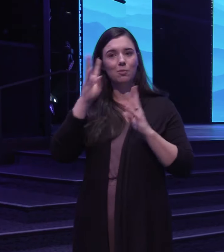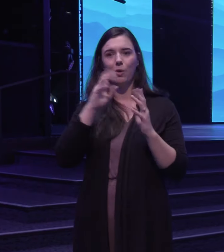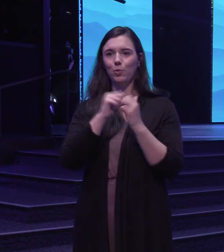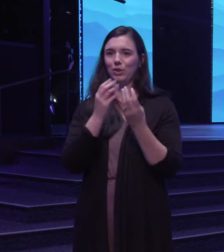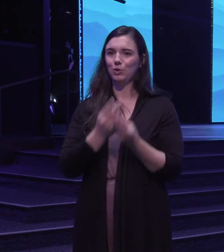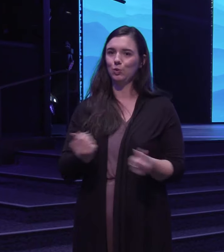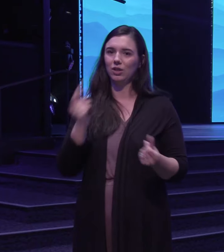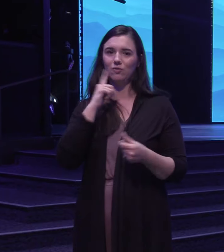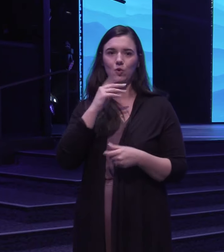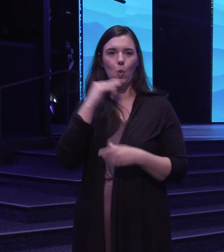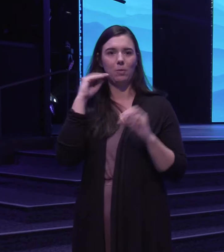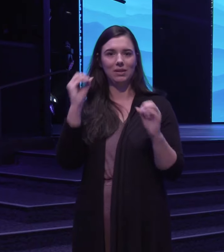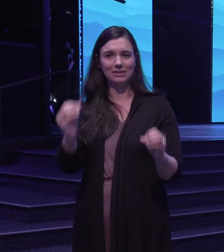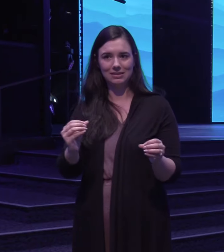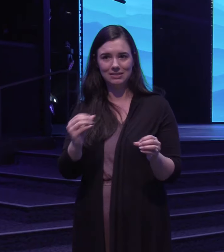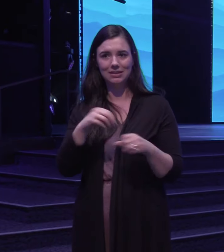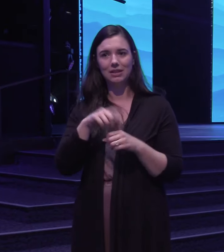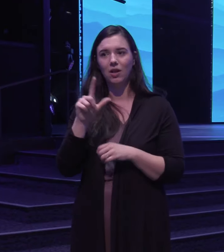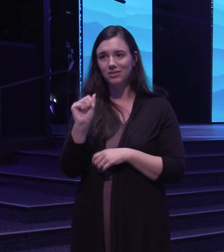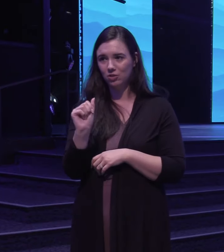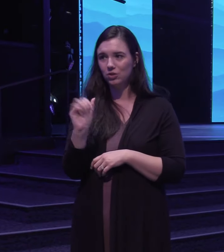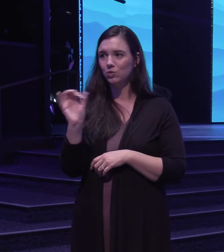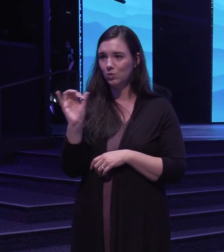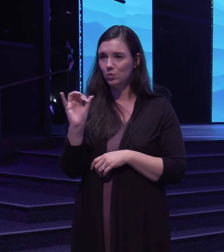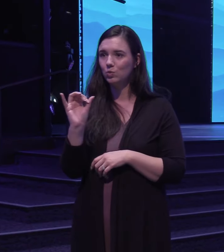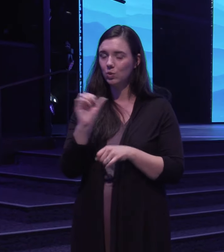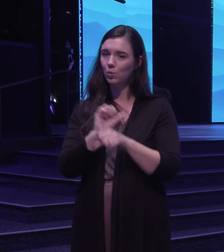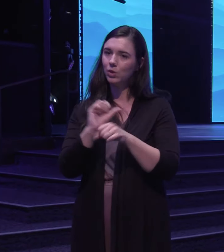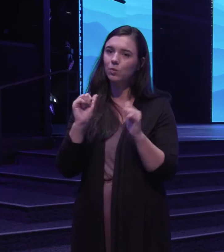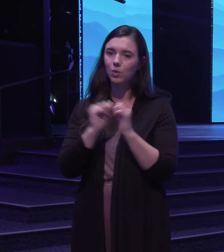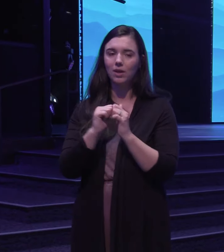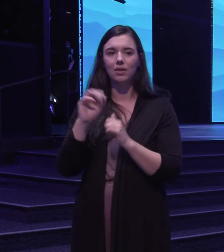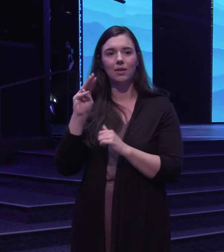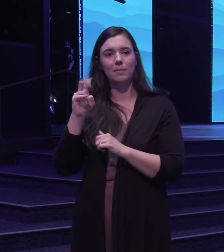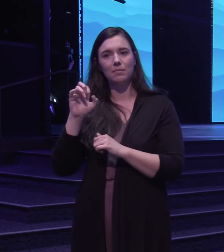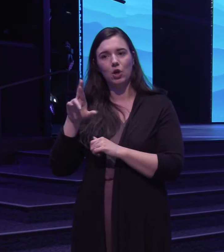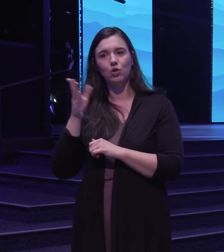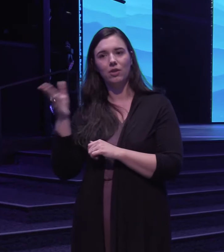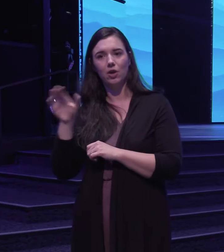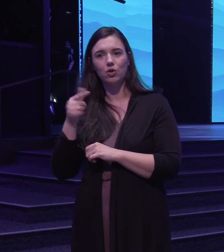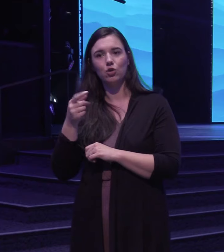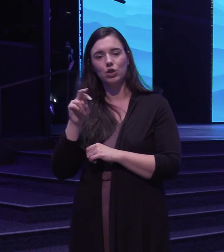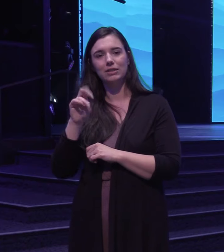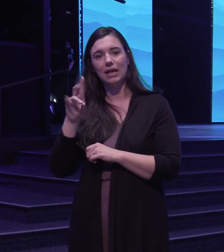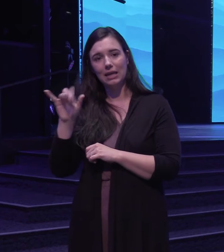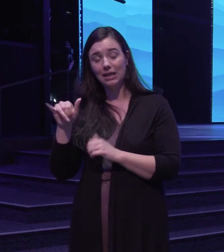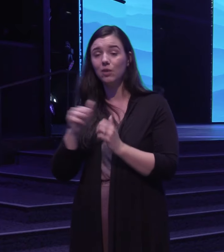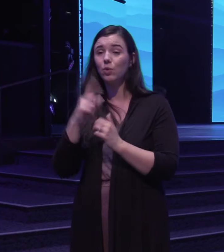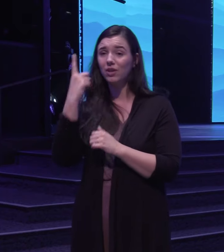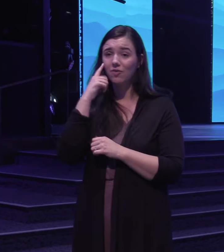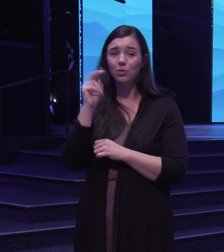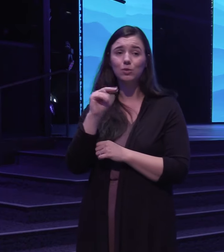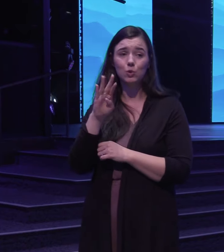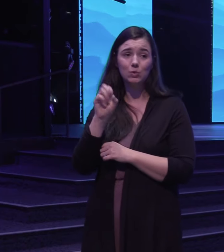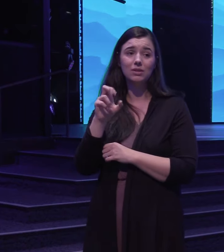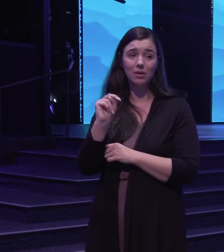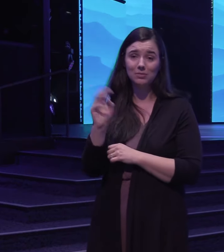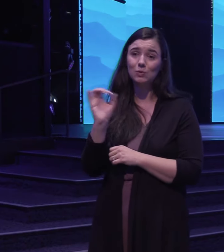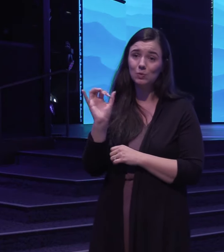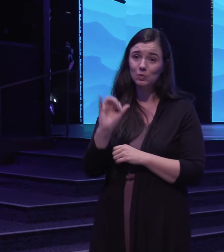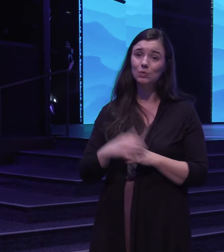with a solution for homelessness in Los Angeles, working with the mayor there, Garcetti, and even with Governor Newsom, believe it or